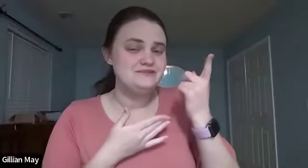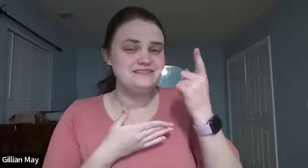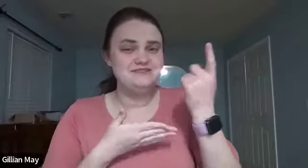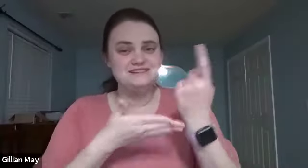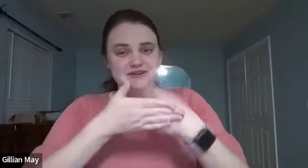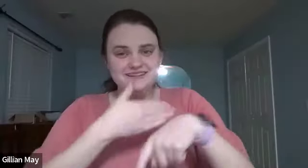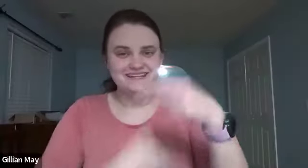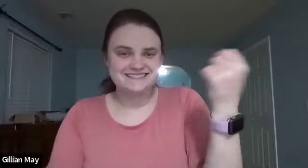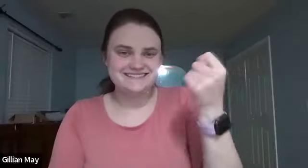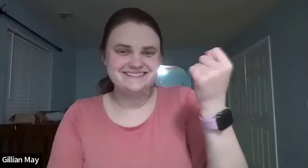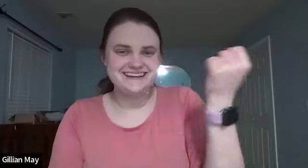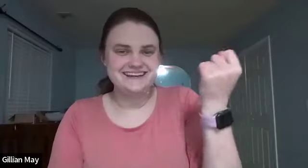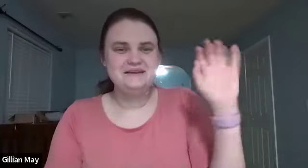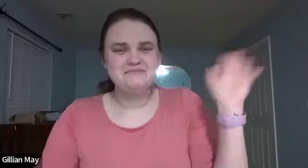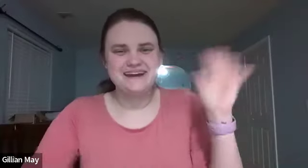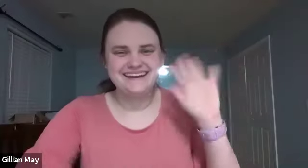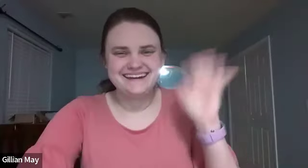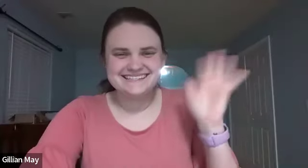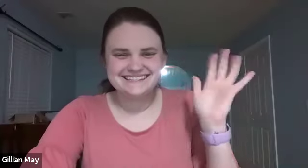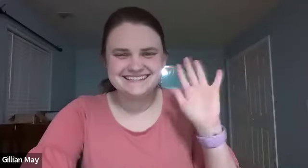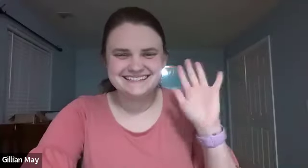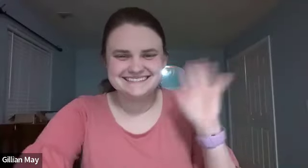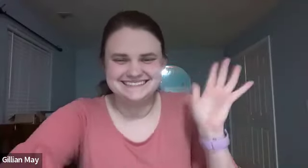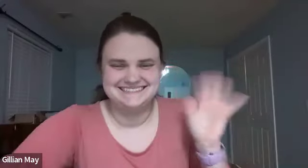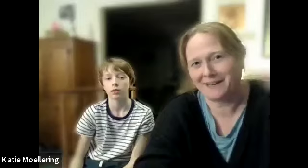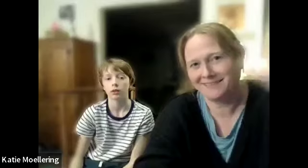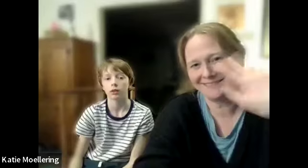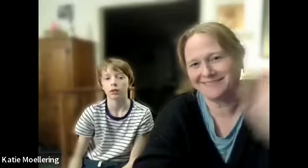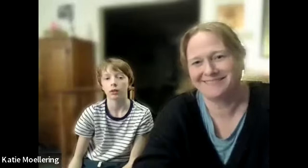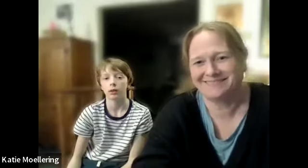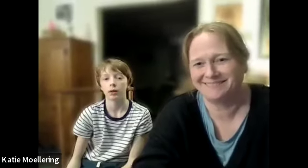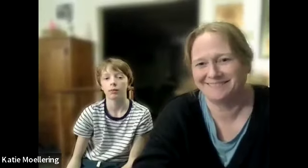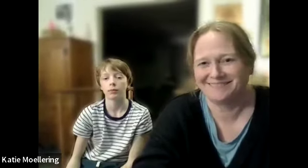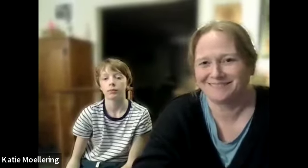see you guys all next Tuesday. Bye, Thanks, guys. Joy. Bye, everybody. Mom?